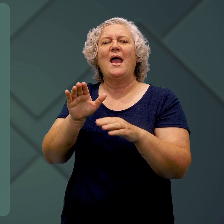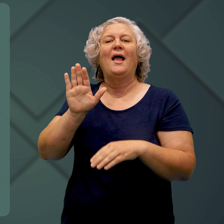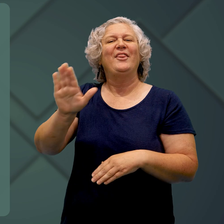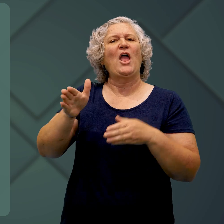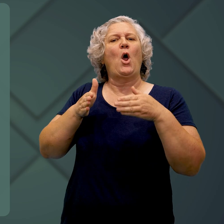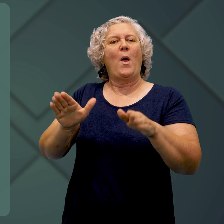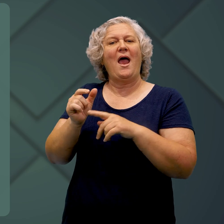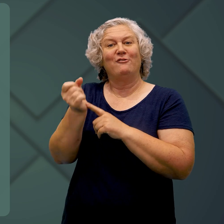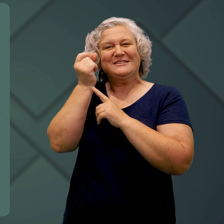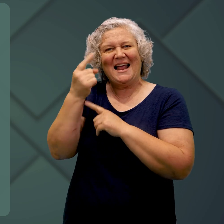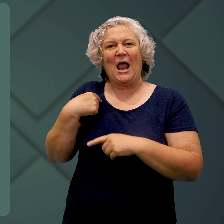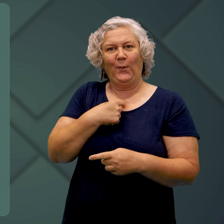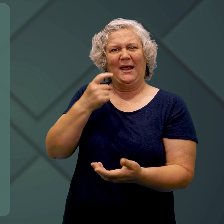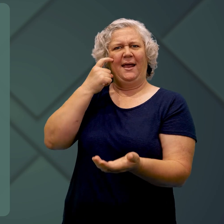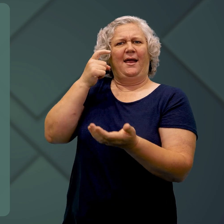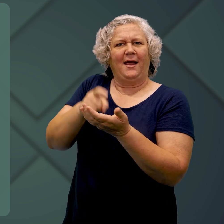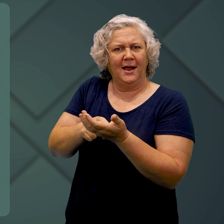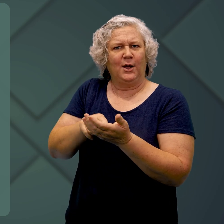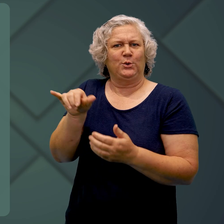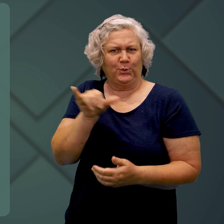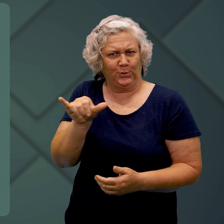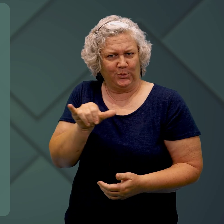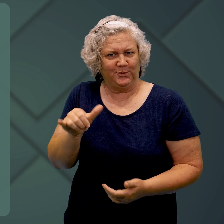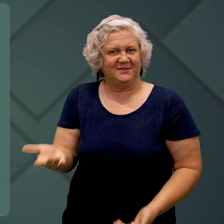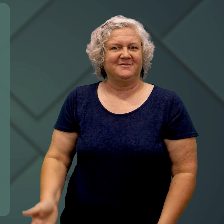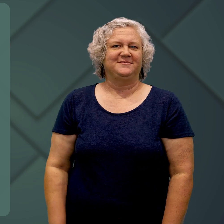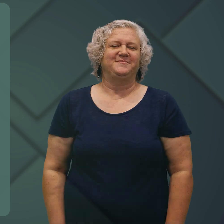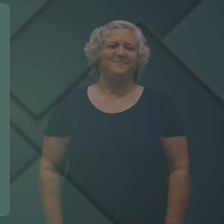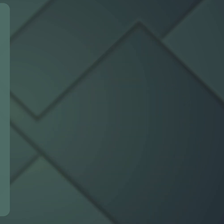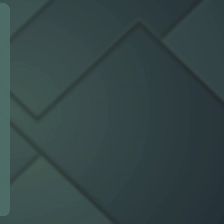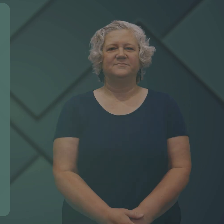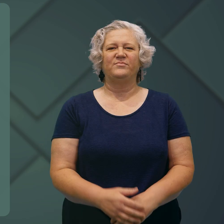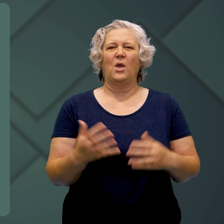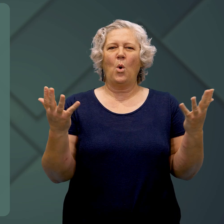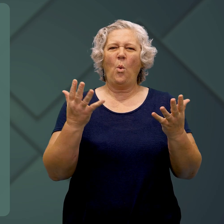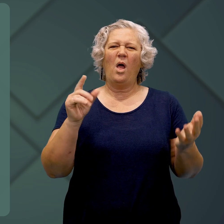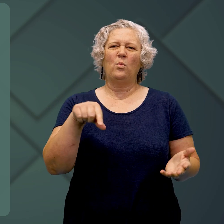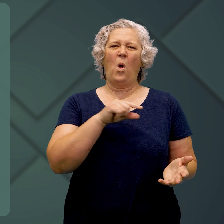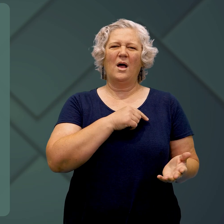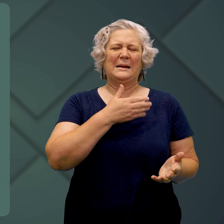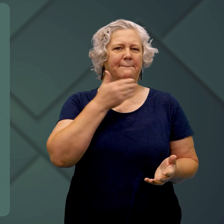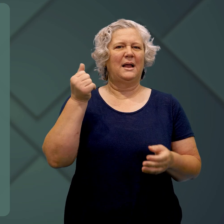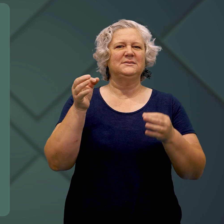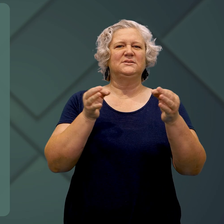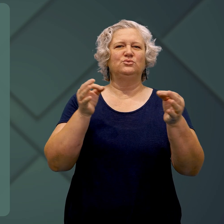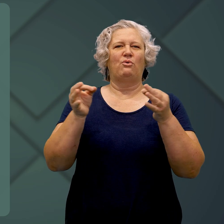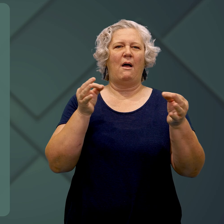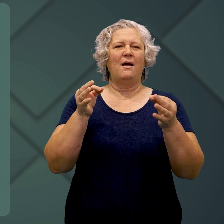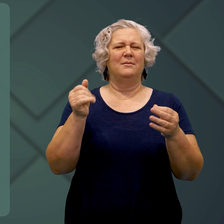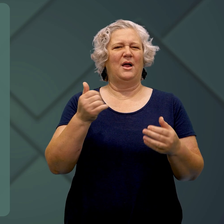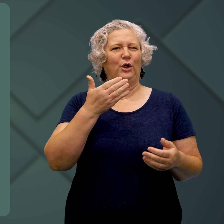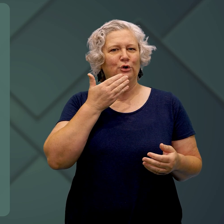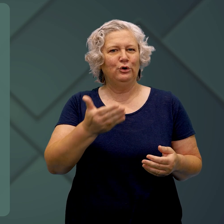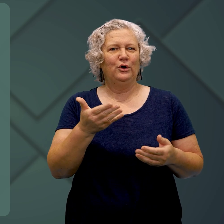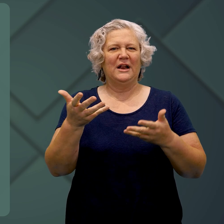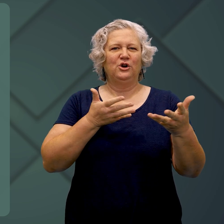letting them know in a way that they perceive that we're on the same topic. What qualities best describe a good interaction